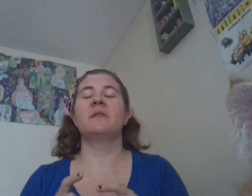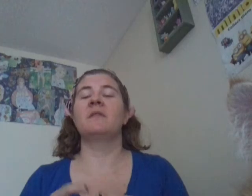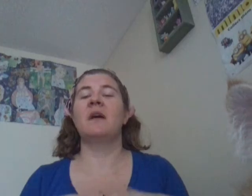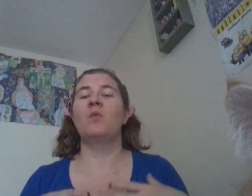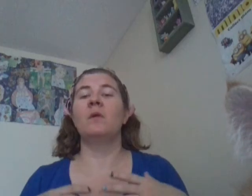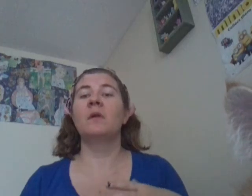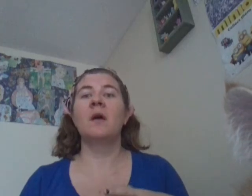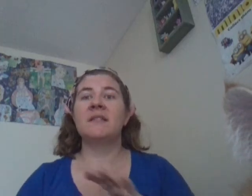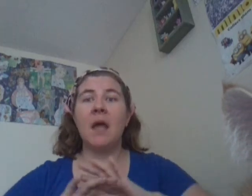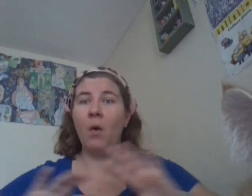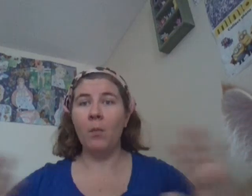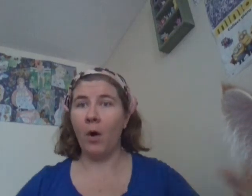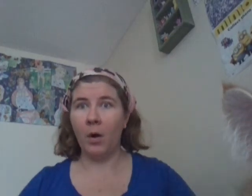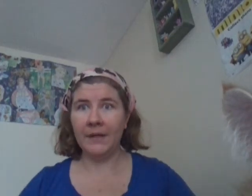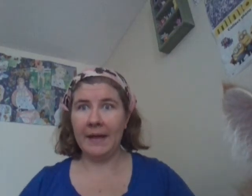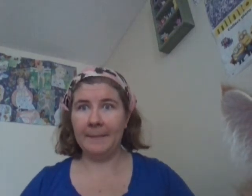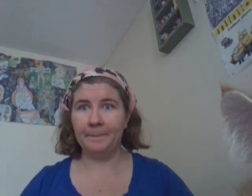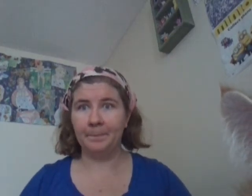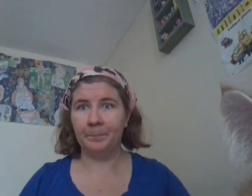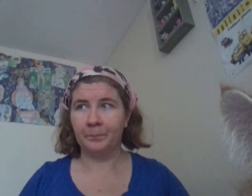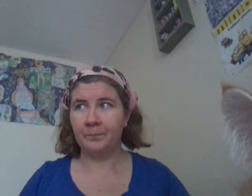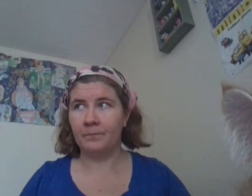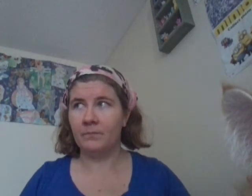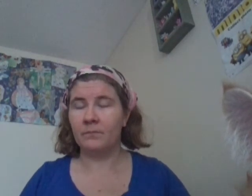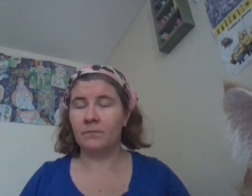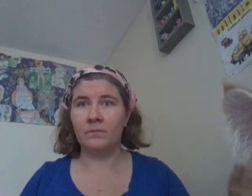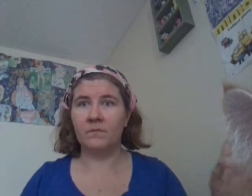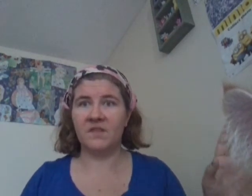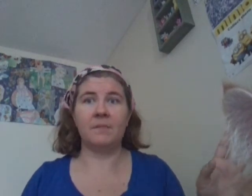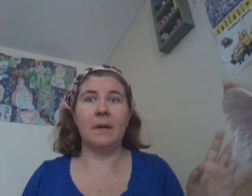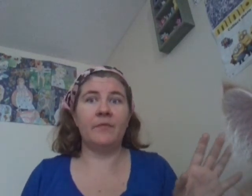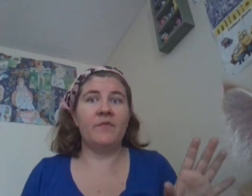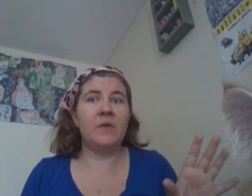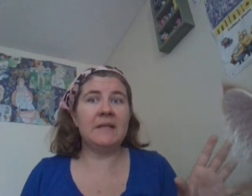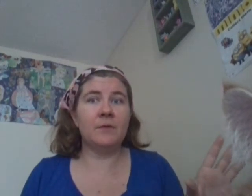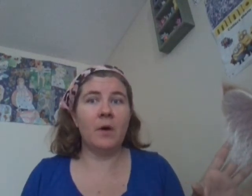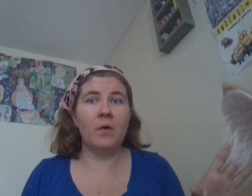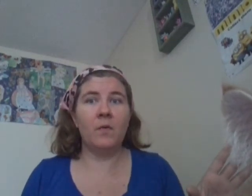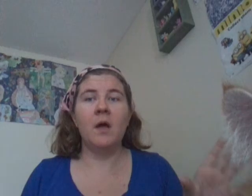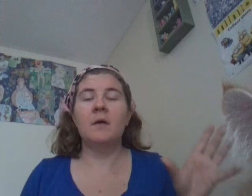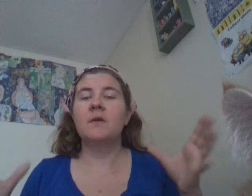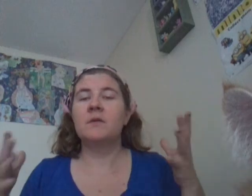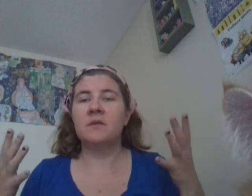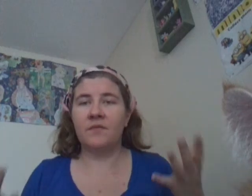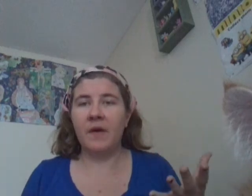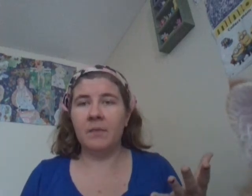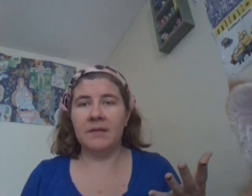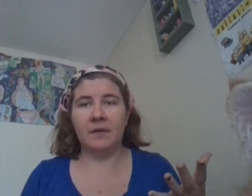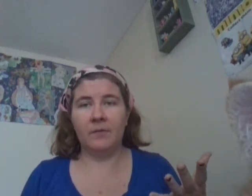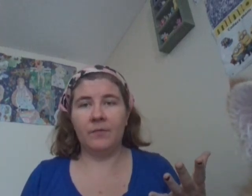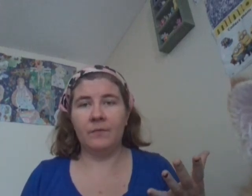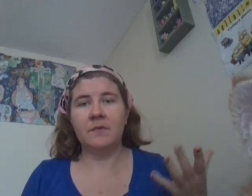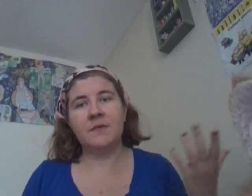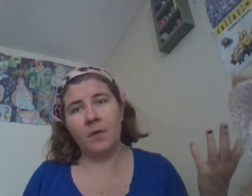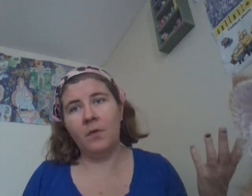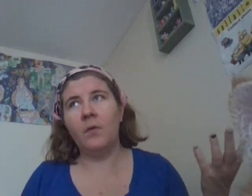person that will stay home all day, sometimes for a few days in a row, to find myself. So